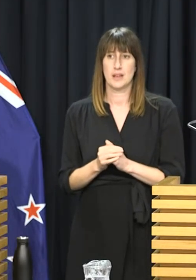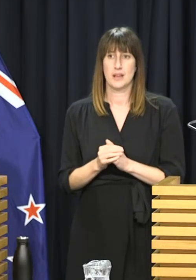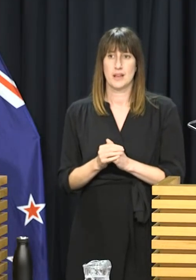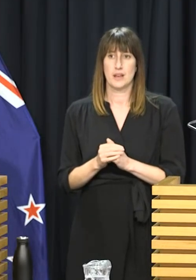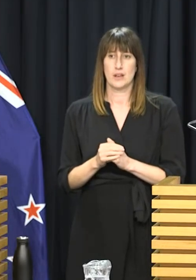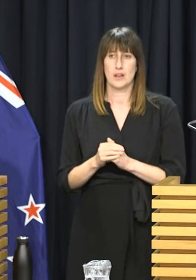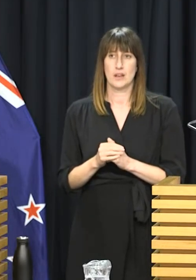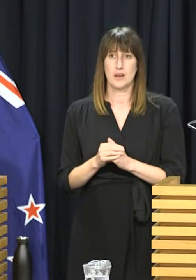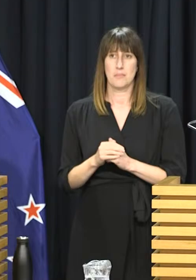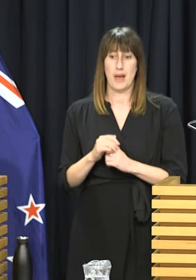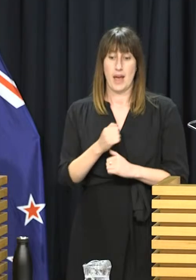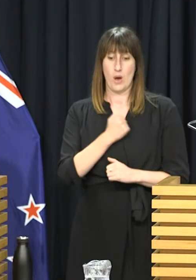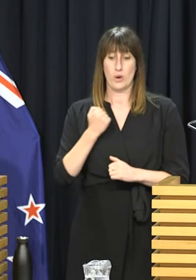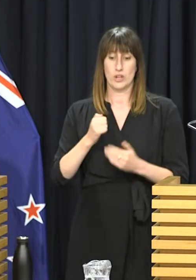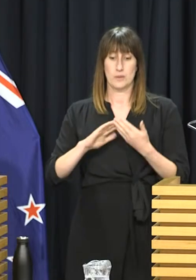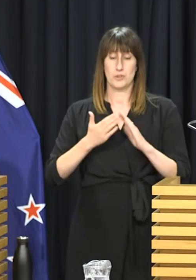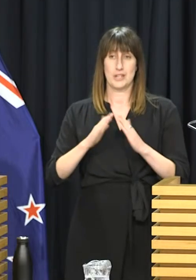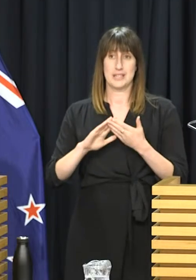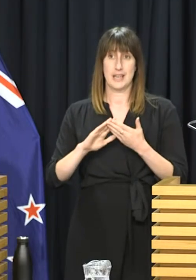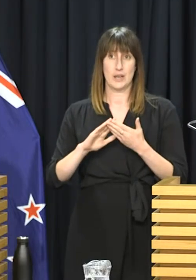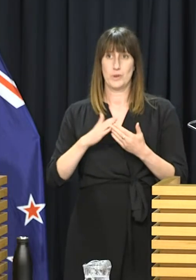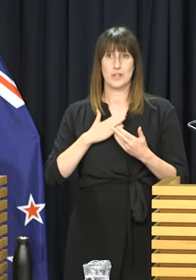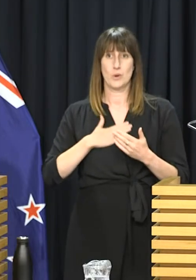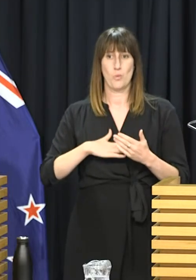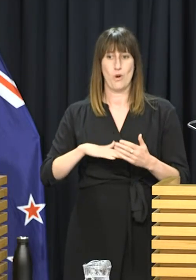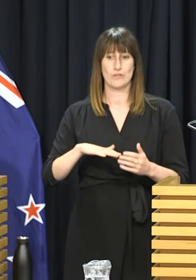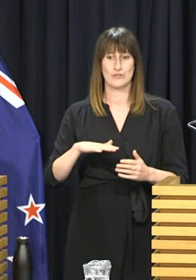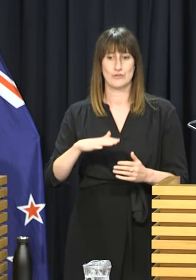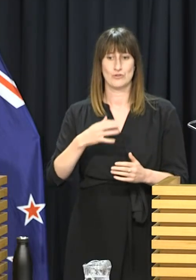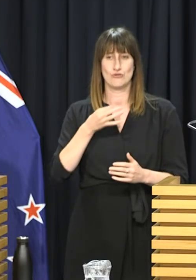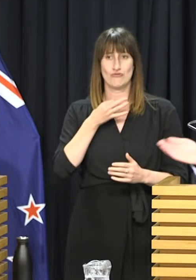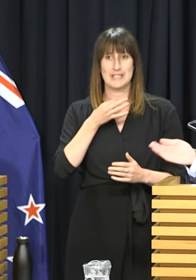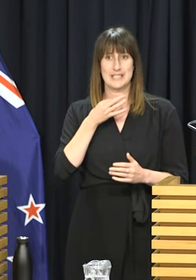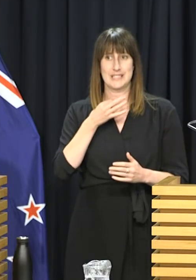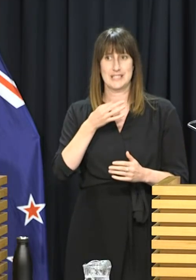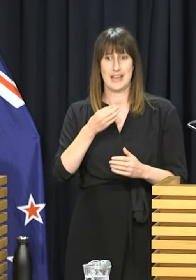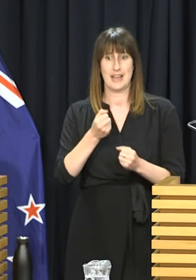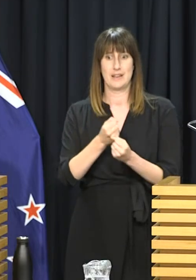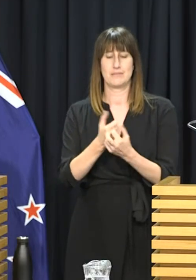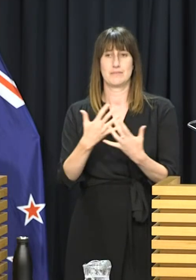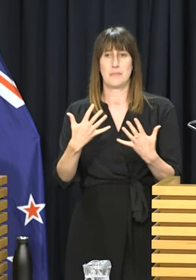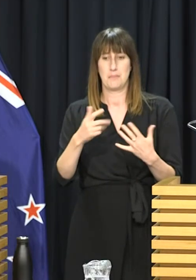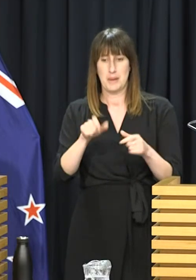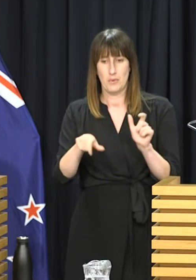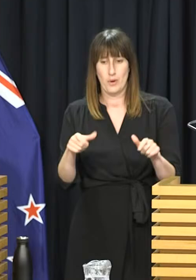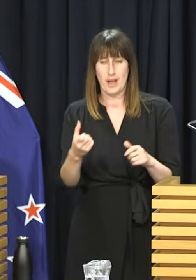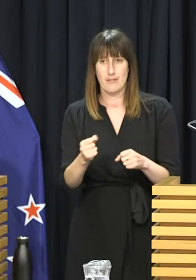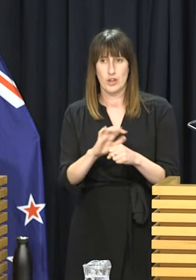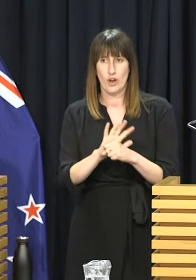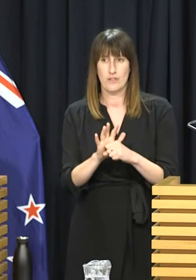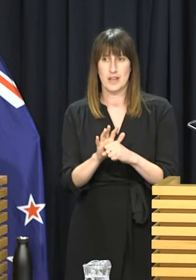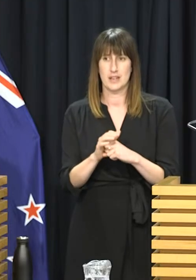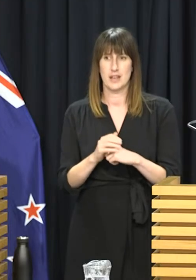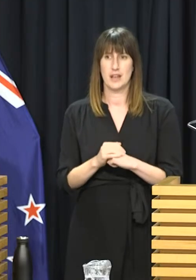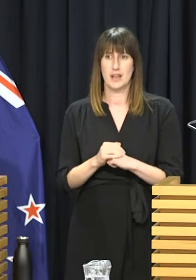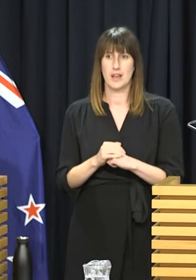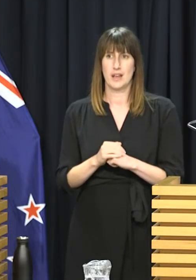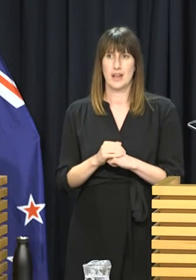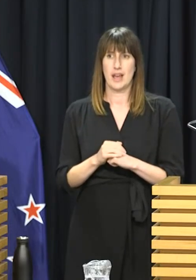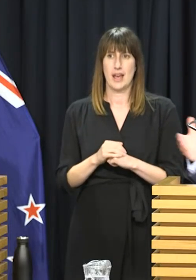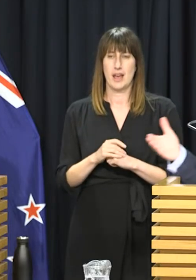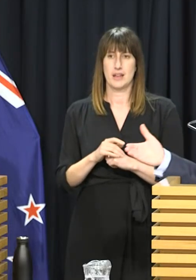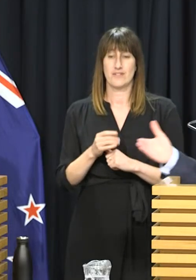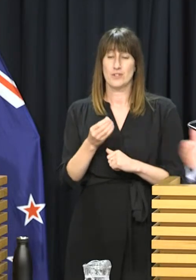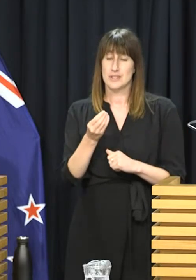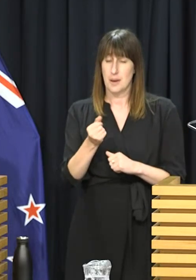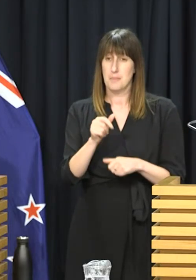community, because we don't want to take a risk either with acute infections and the impact of those, but also what can be. We know many infections for some